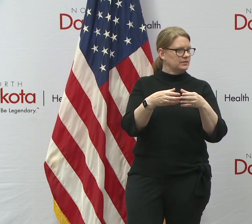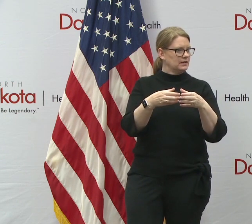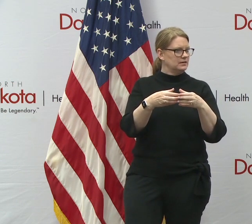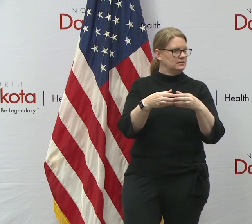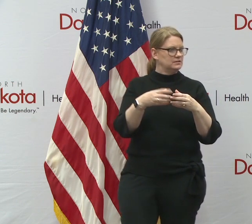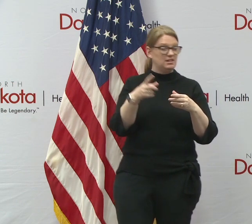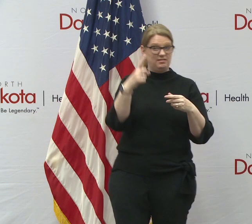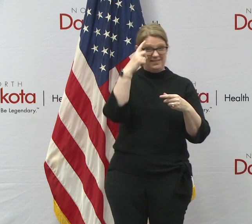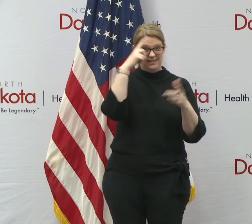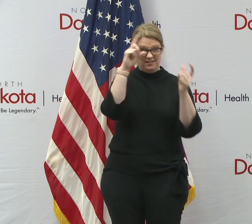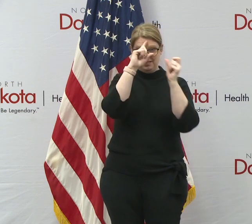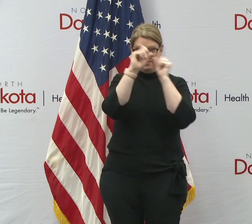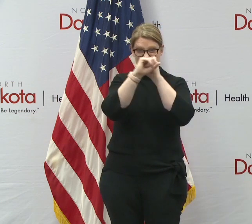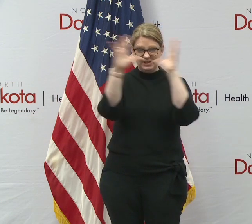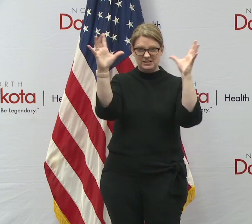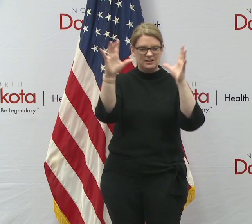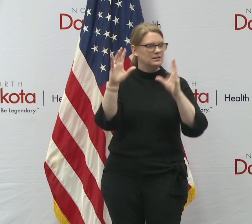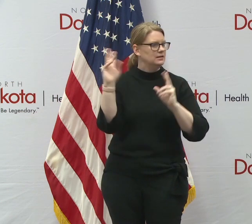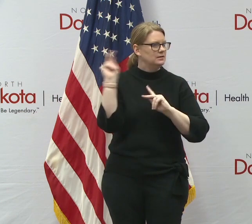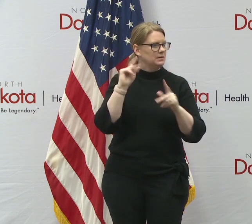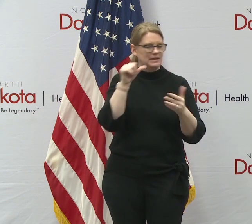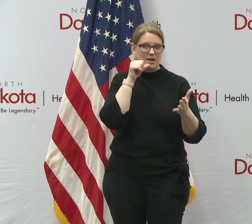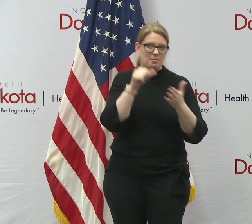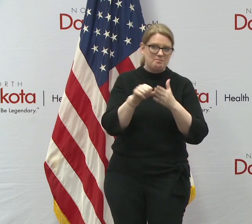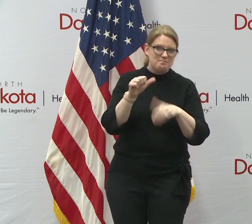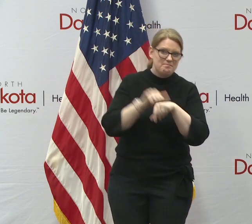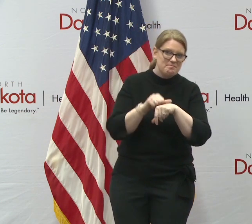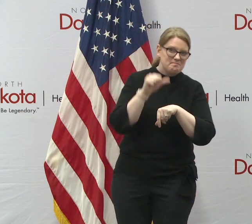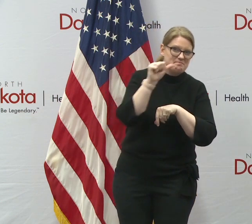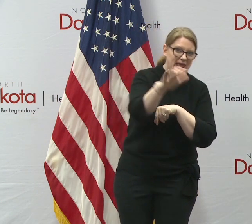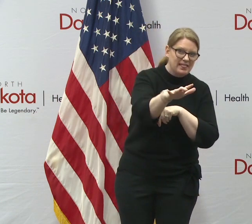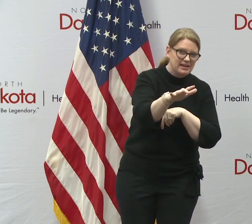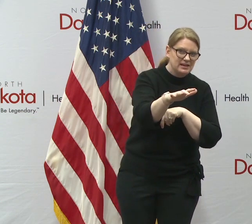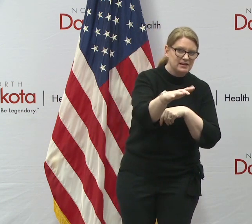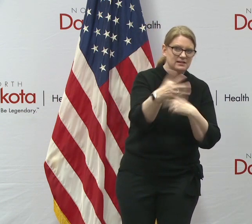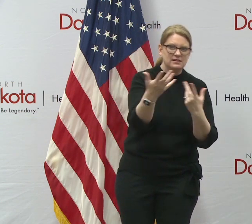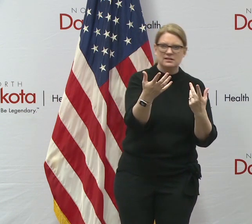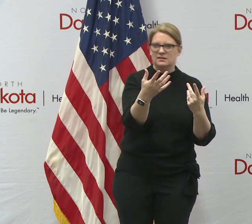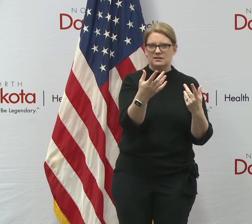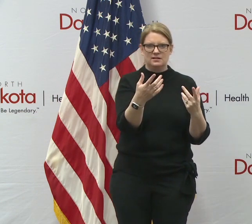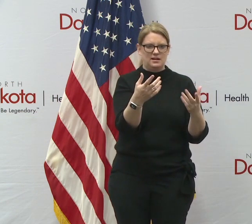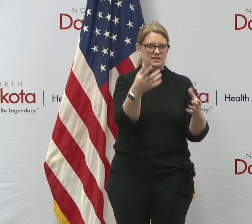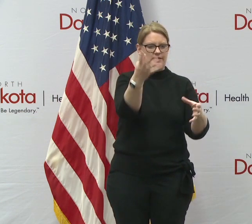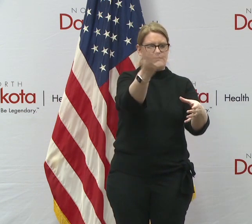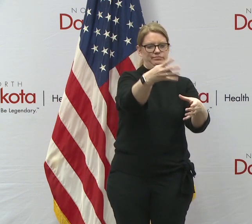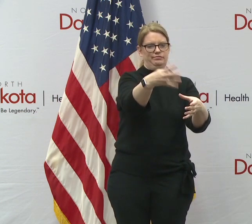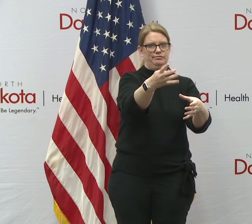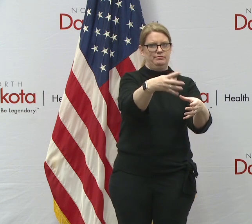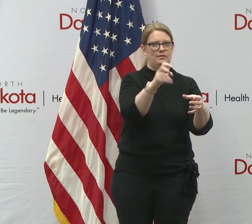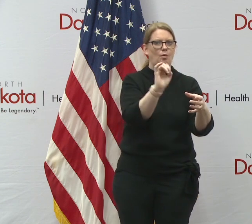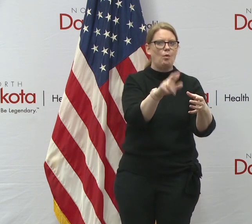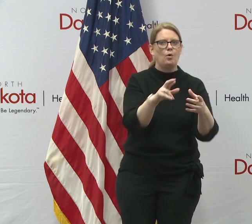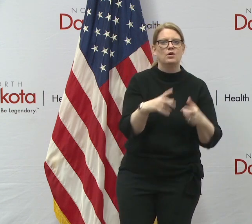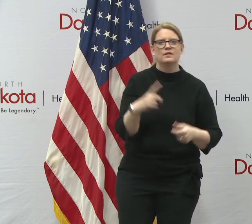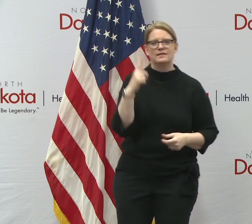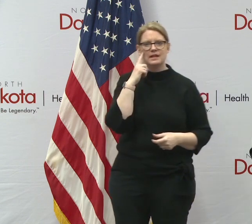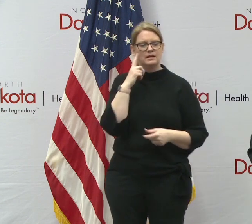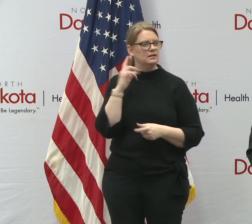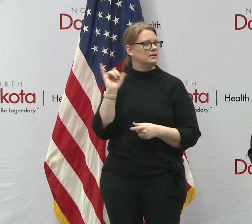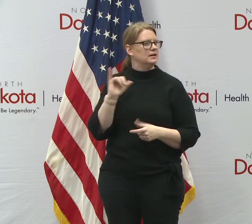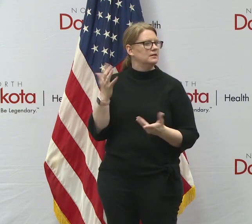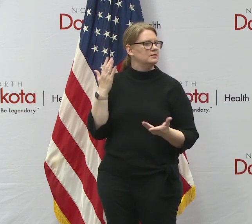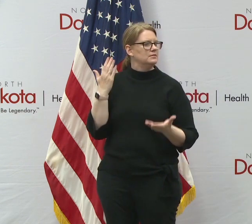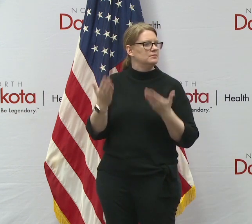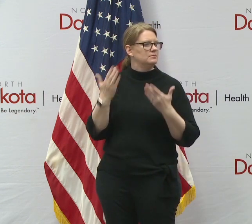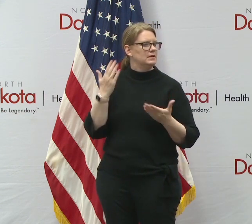envisioning people actually like mailing their hand sanitizer bottles to a producer of hand sanitizer to fill? Or are you thinking more that maybe there